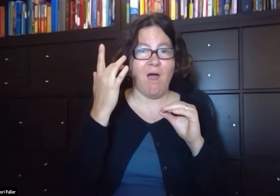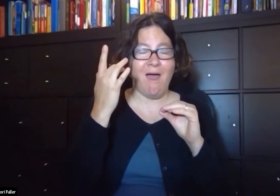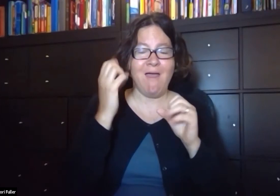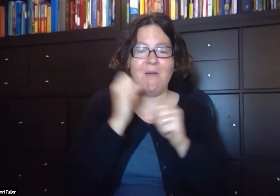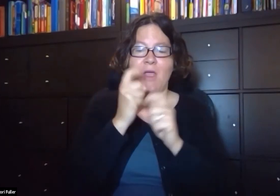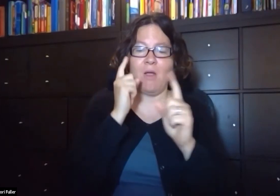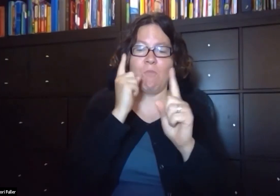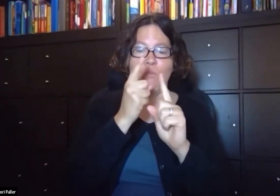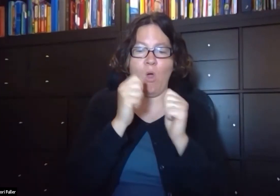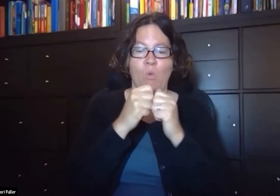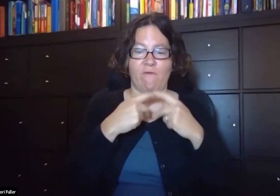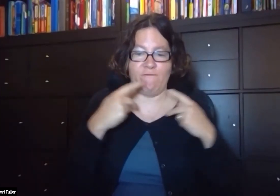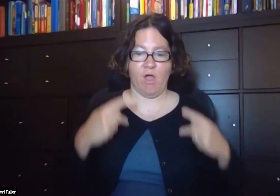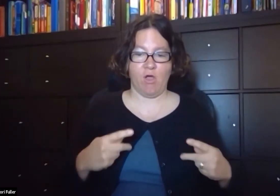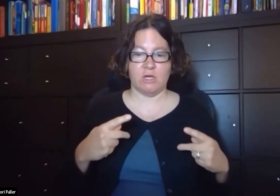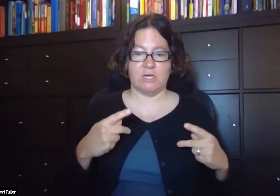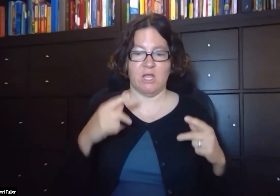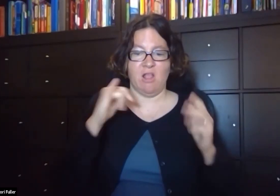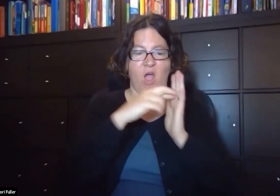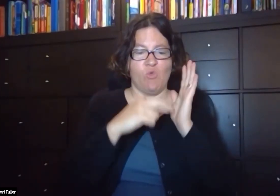a point with the Pharisees